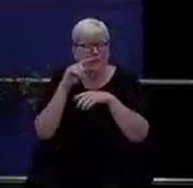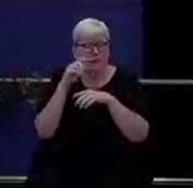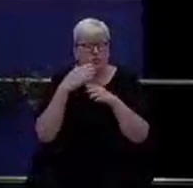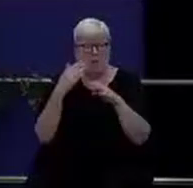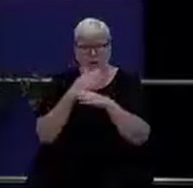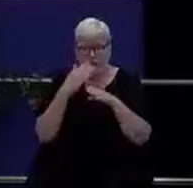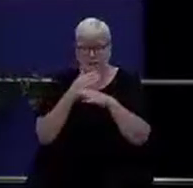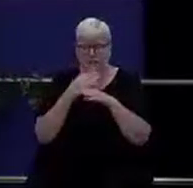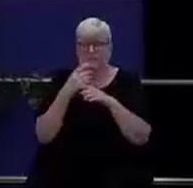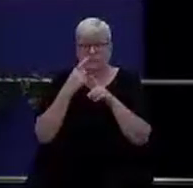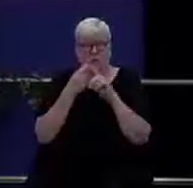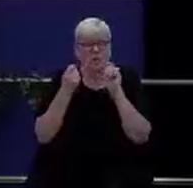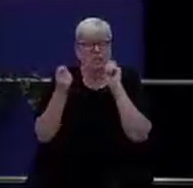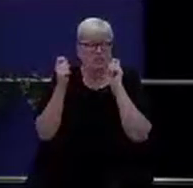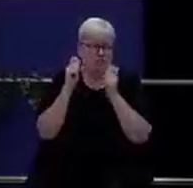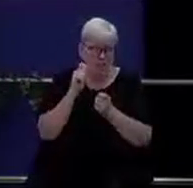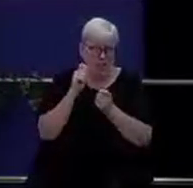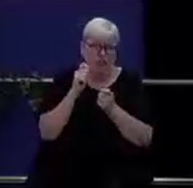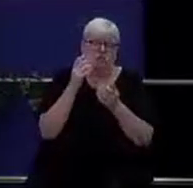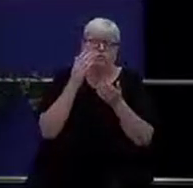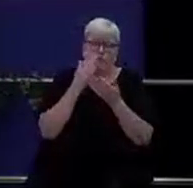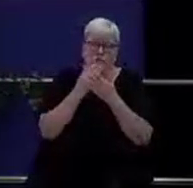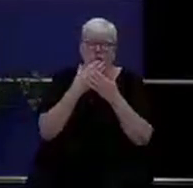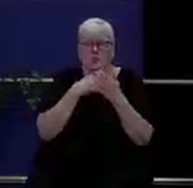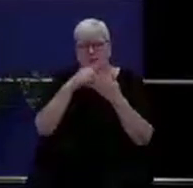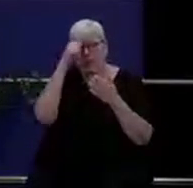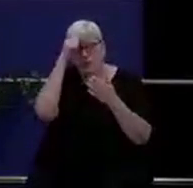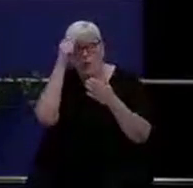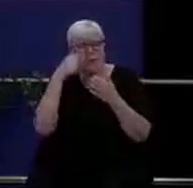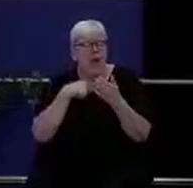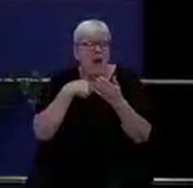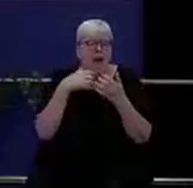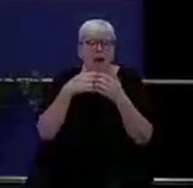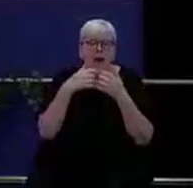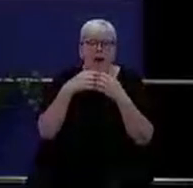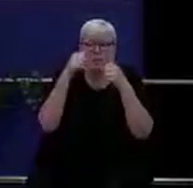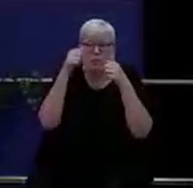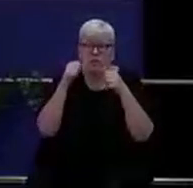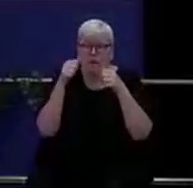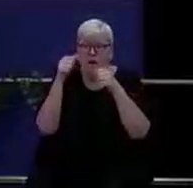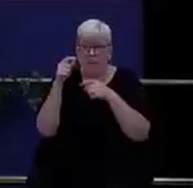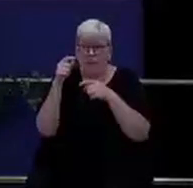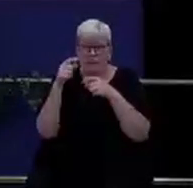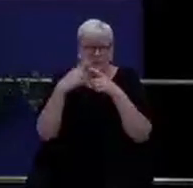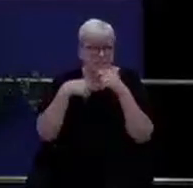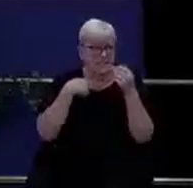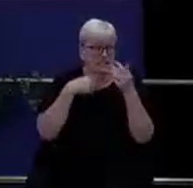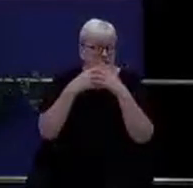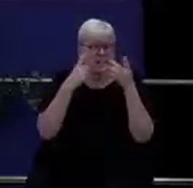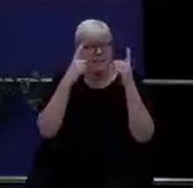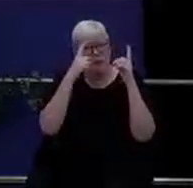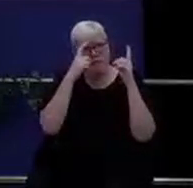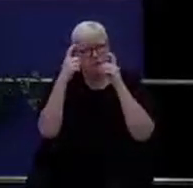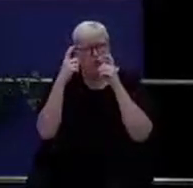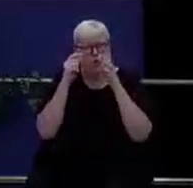it's a very big shame you don't have the one with the pictures. And also, I wish I'd known, I'd have put them up, because it's actually a kind of photo essay that runs through the book. Kind